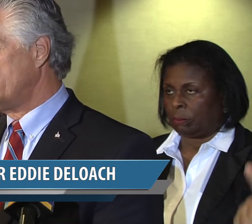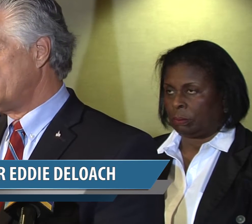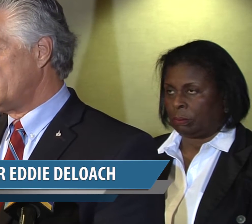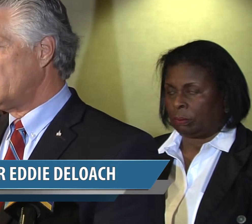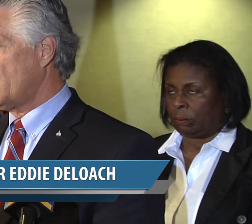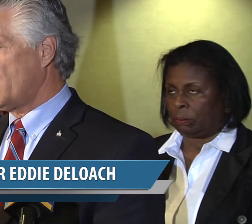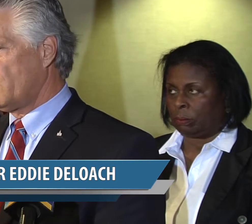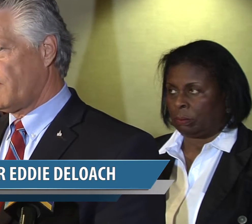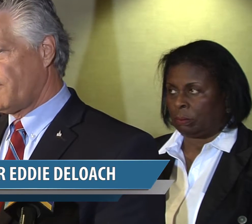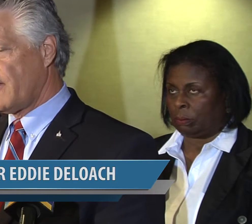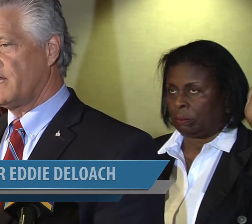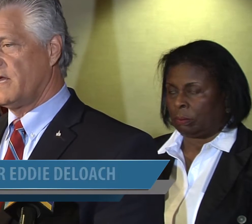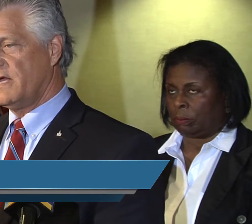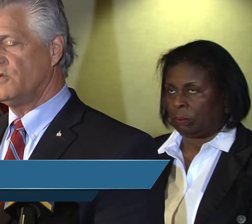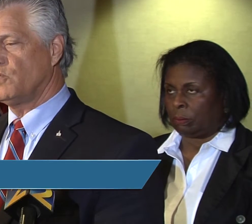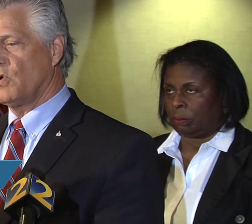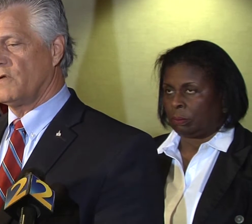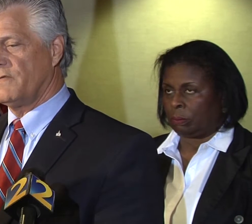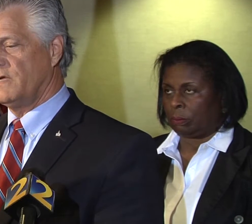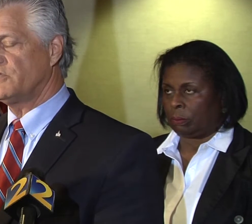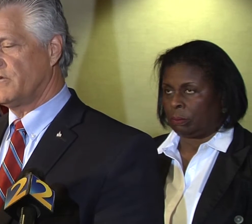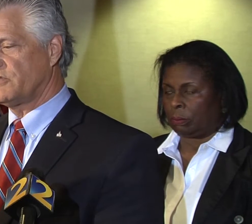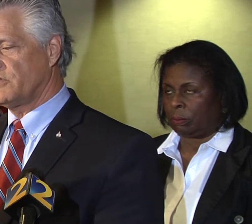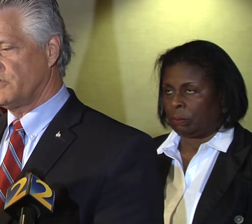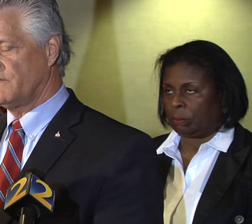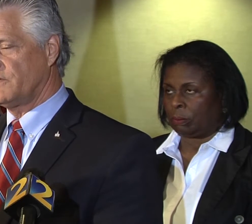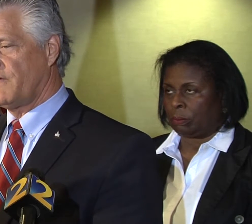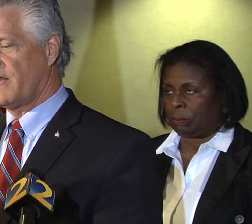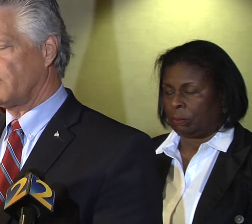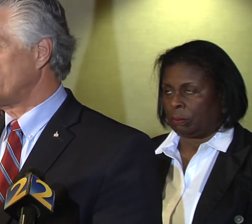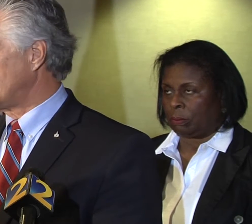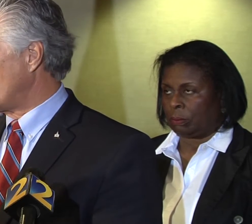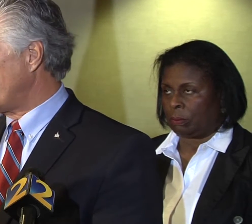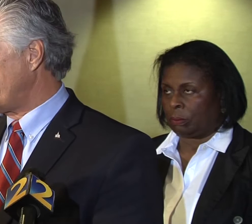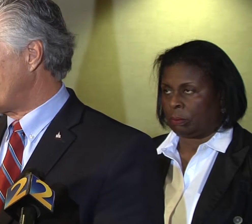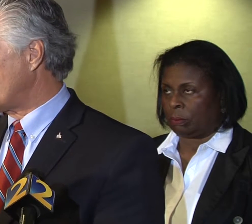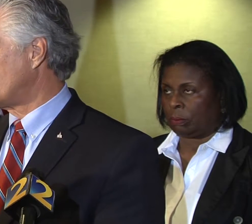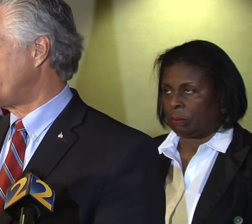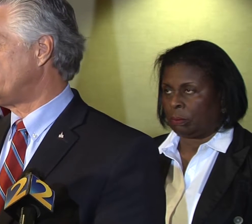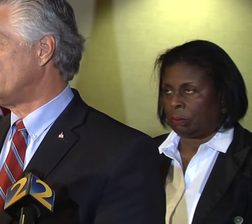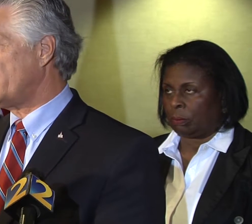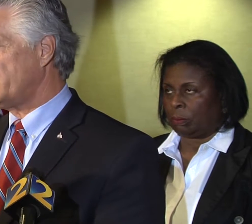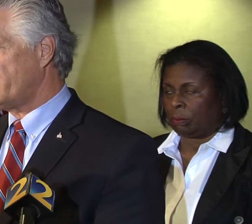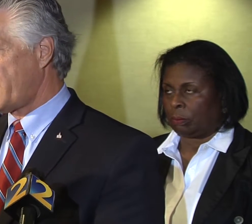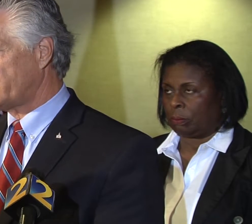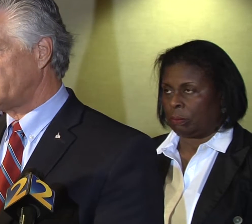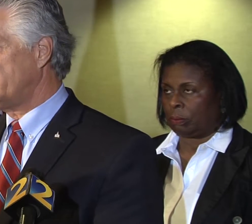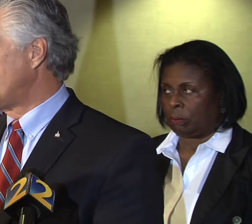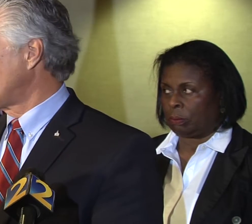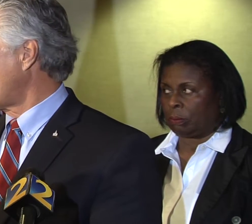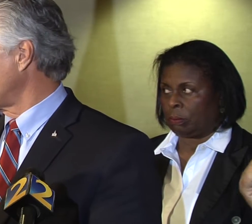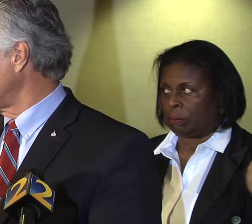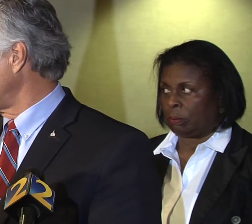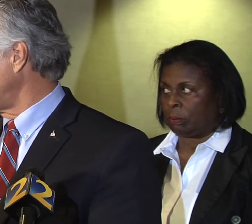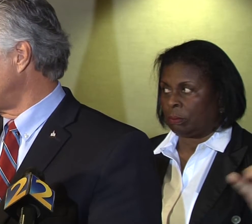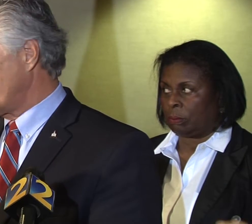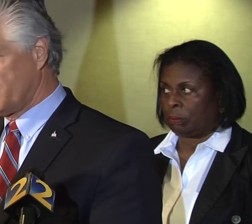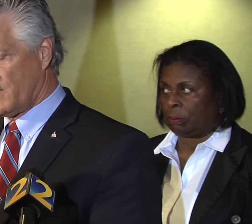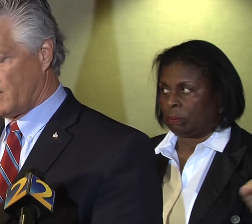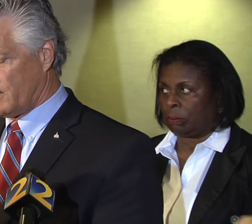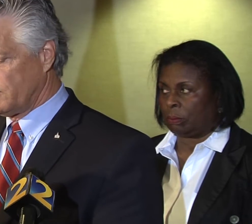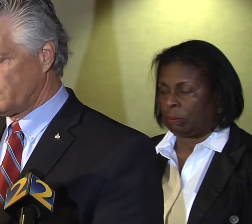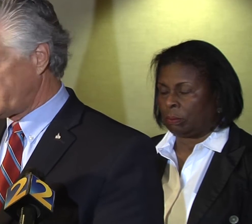o'clock. Thank each one of the citizens of Savannah, the way they've operated, the way they've acted. I want to thank